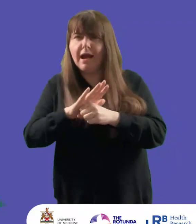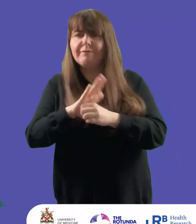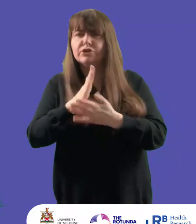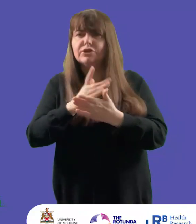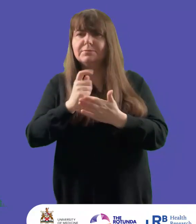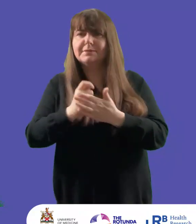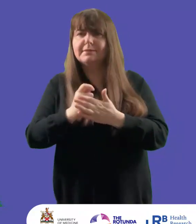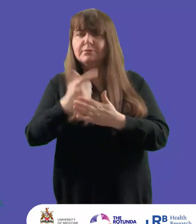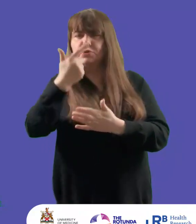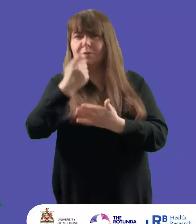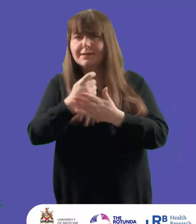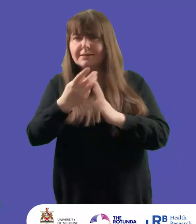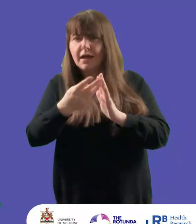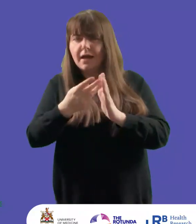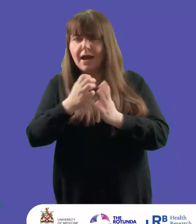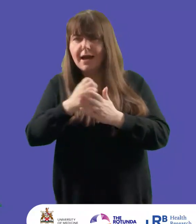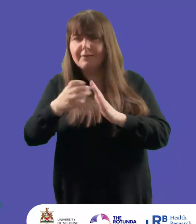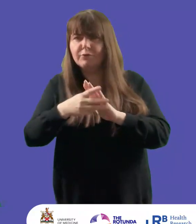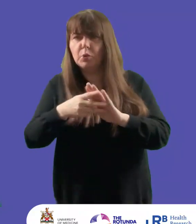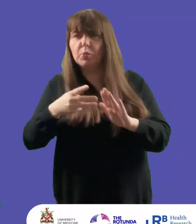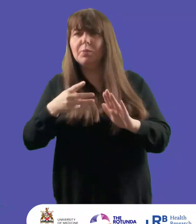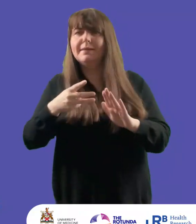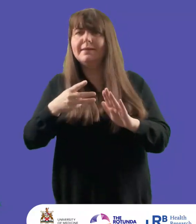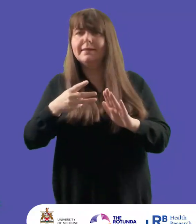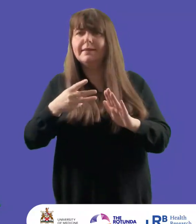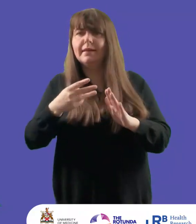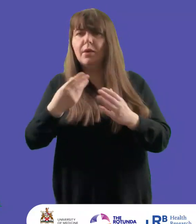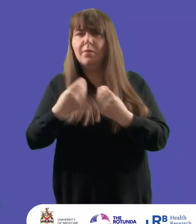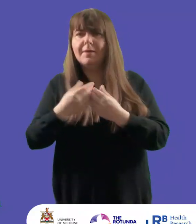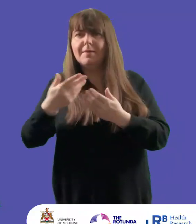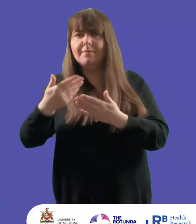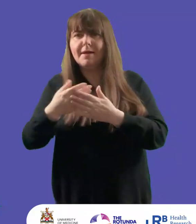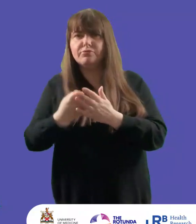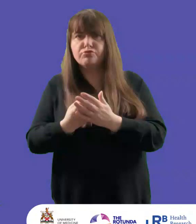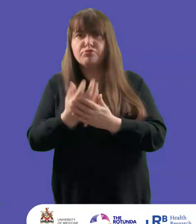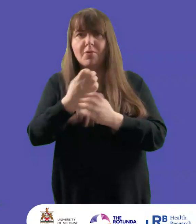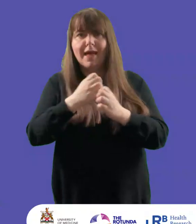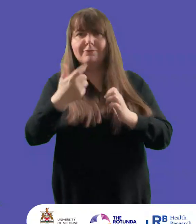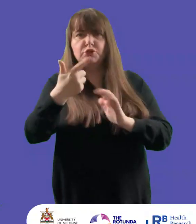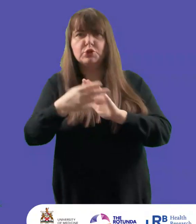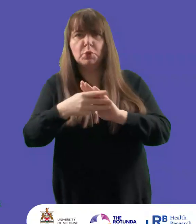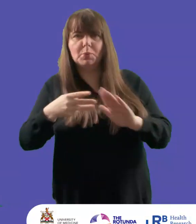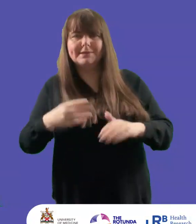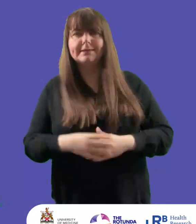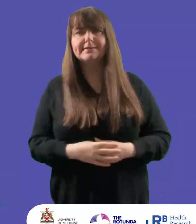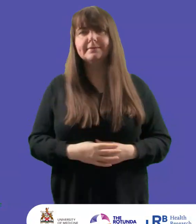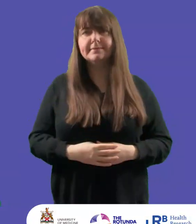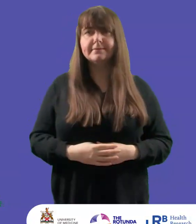carefully, sometimes twice every week, along with the baby's growth every 2 weeks.